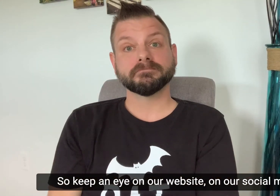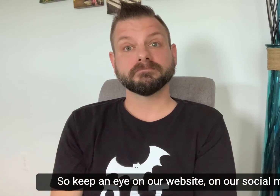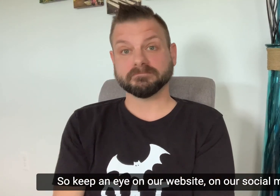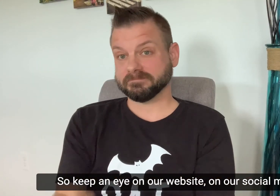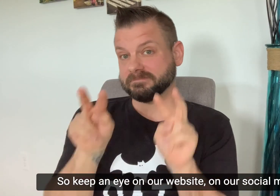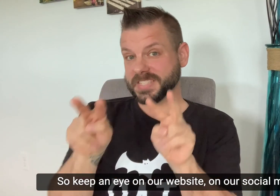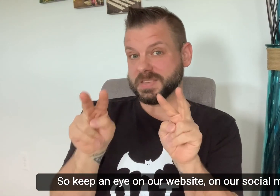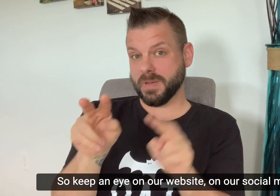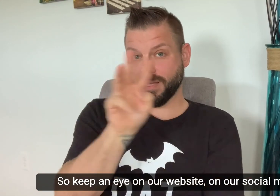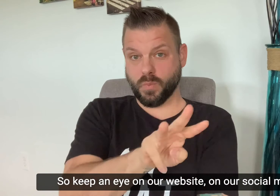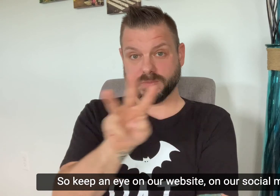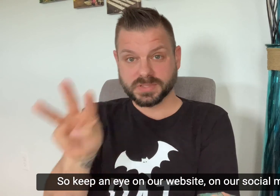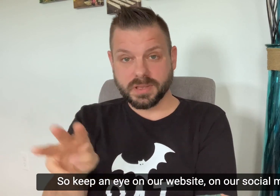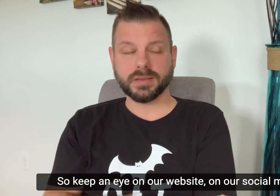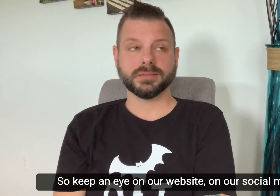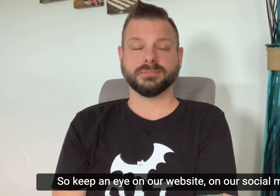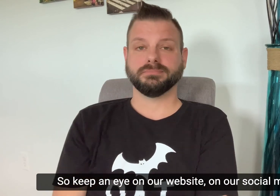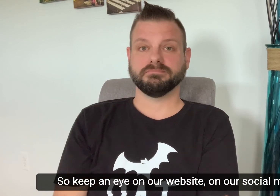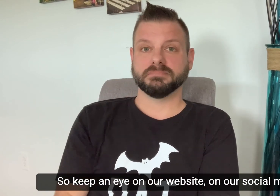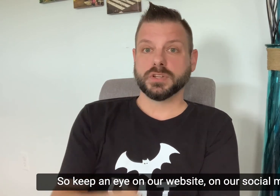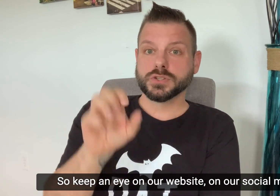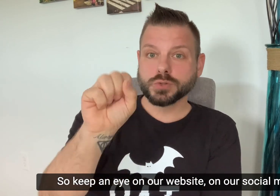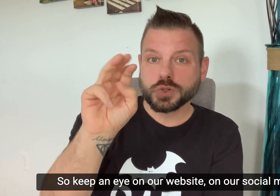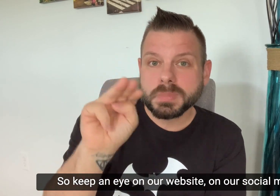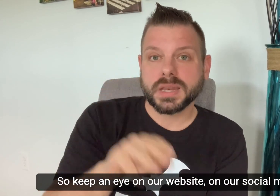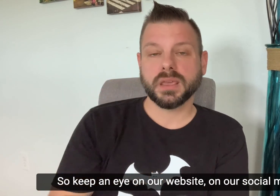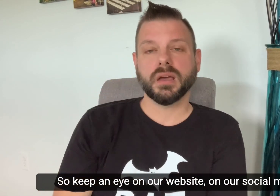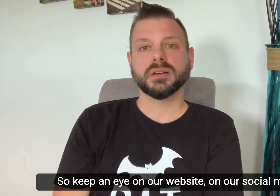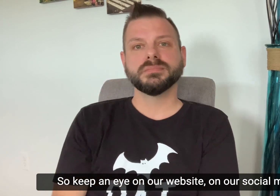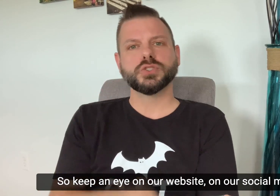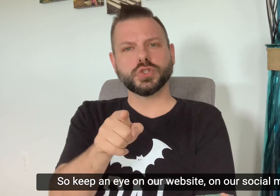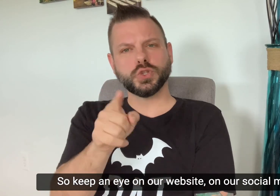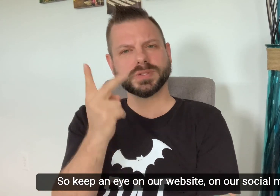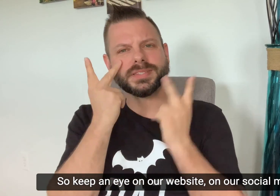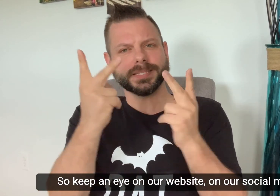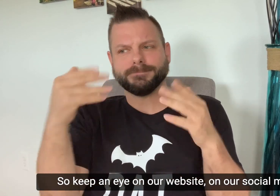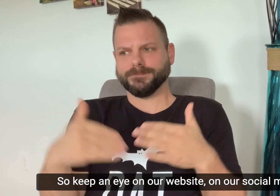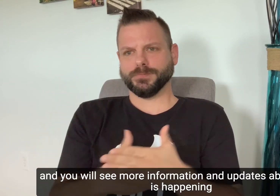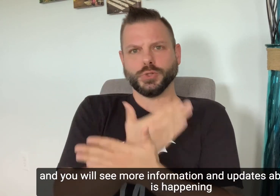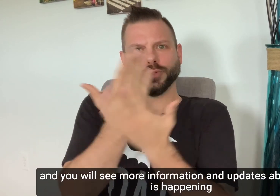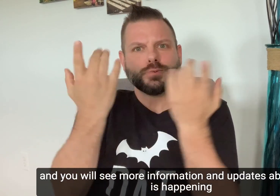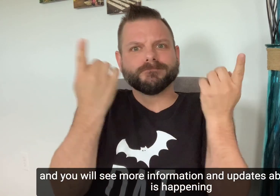So, keep an eye on our website, on our social media, and you will see more